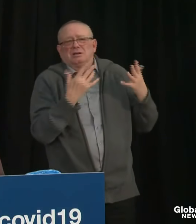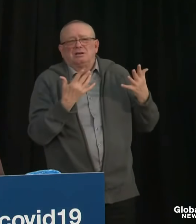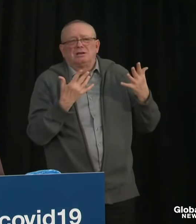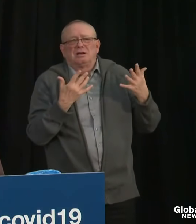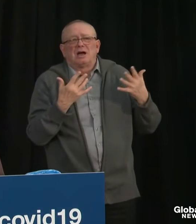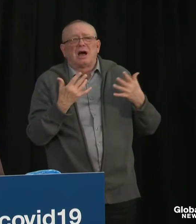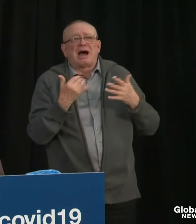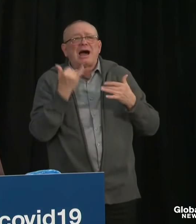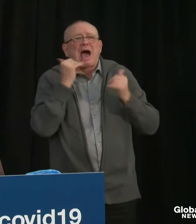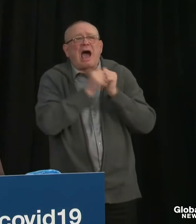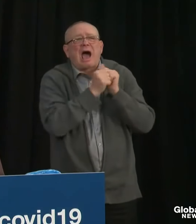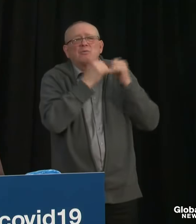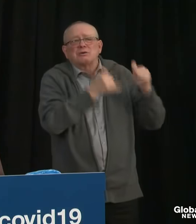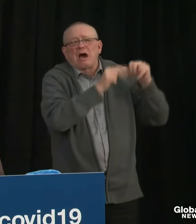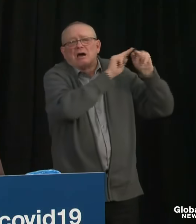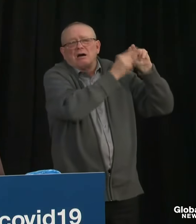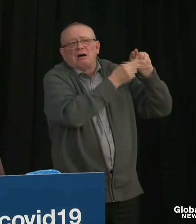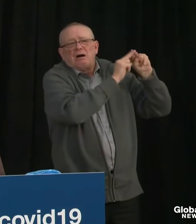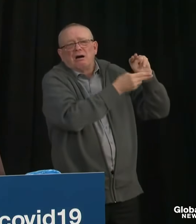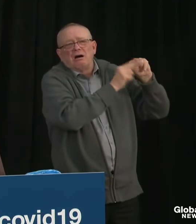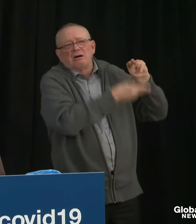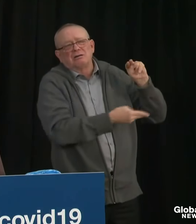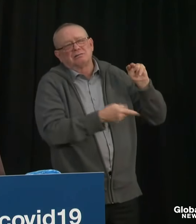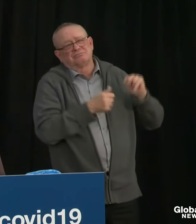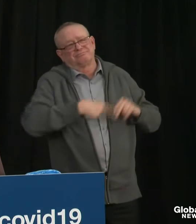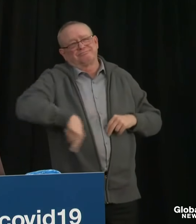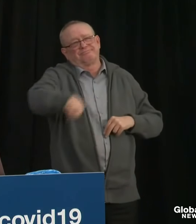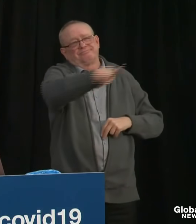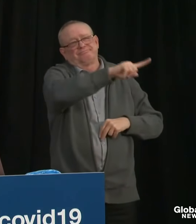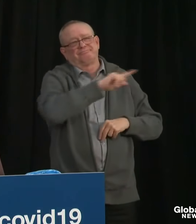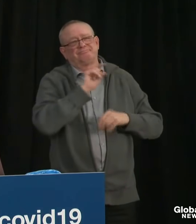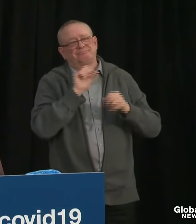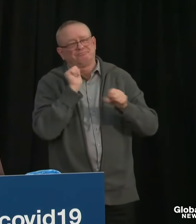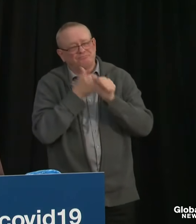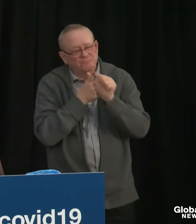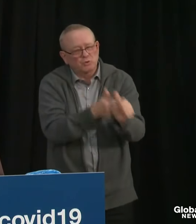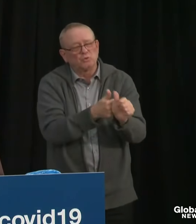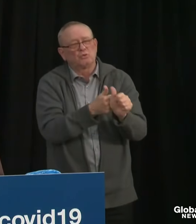together. Operator, could you put through the next question, please?